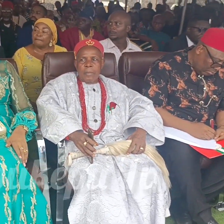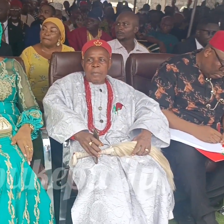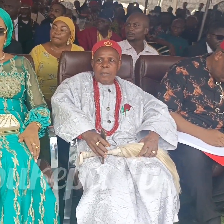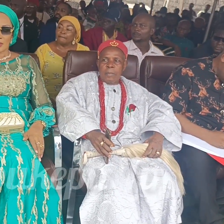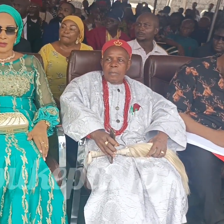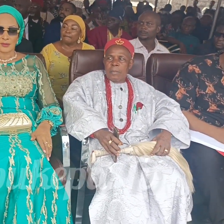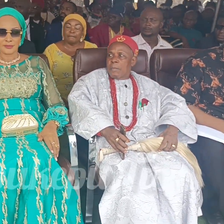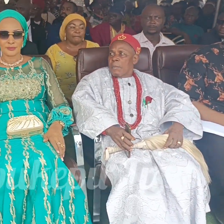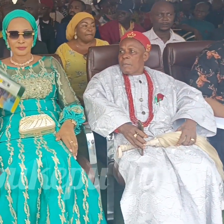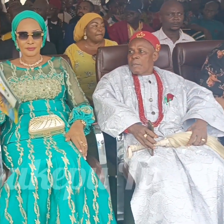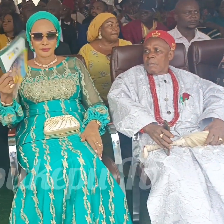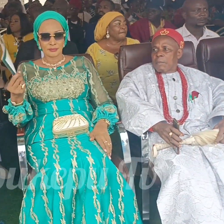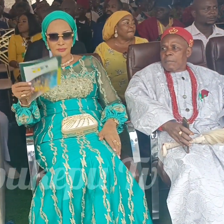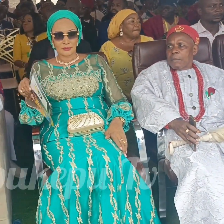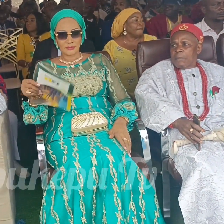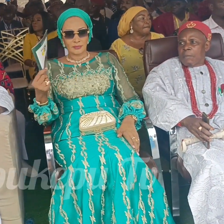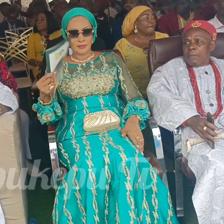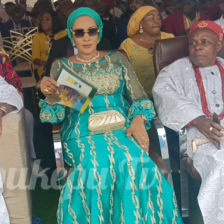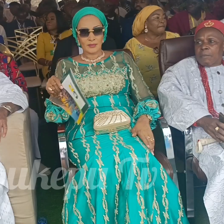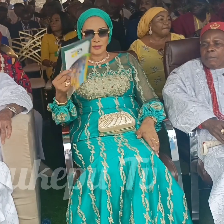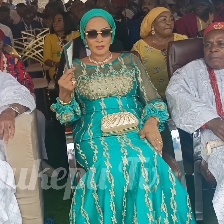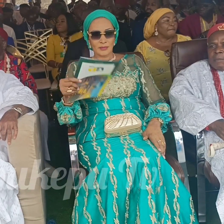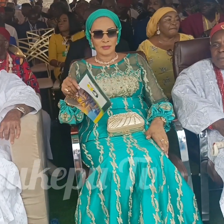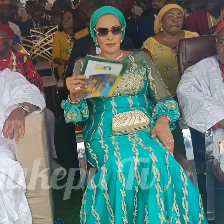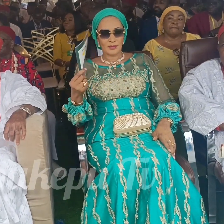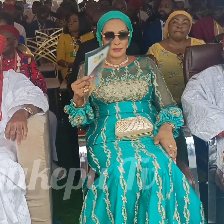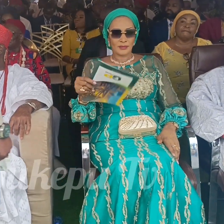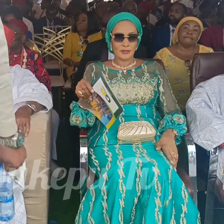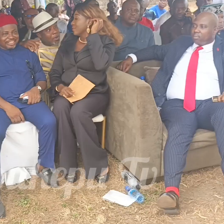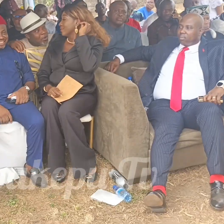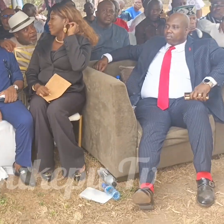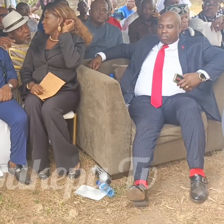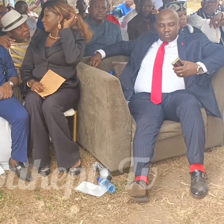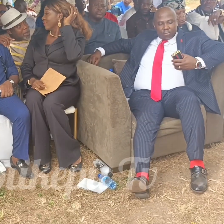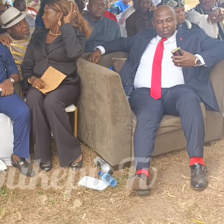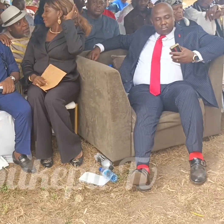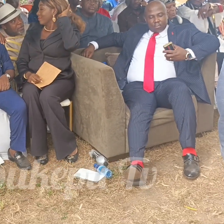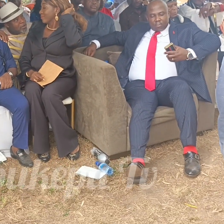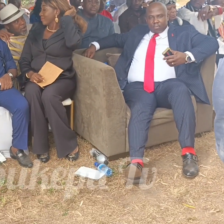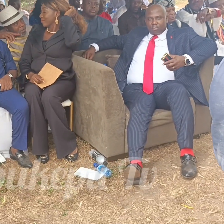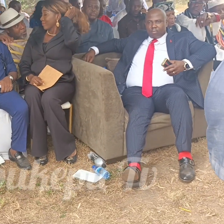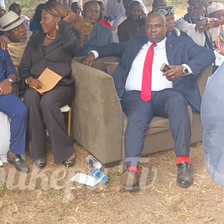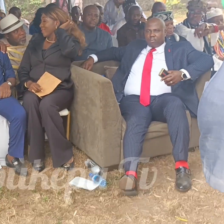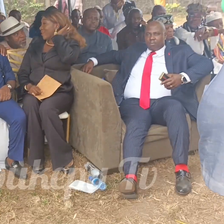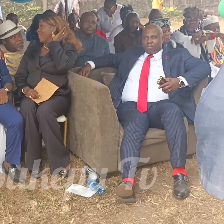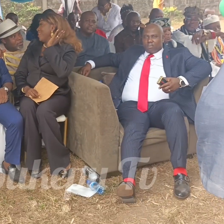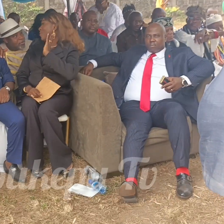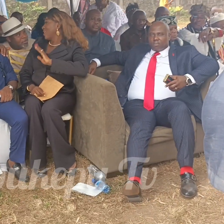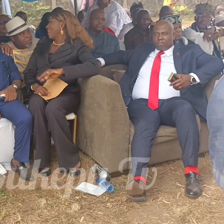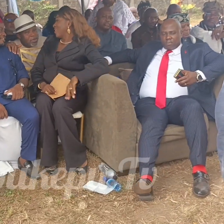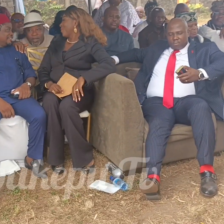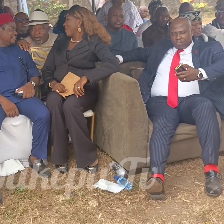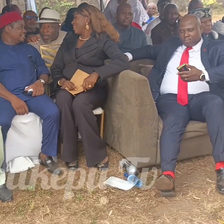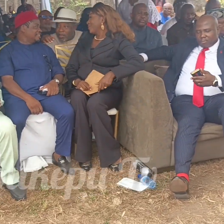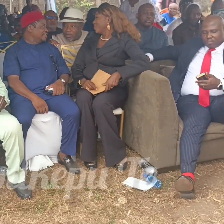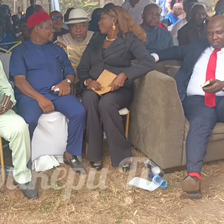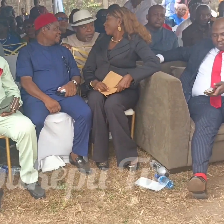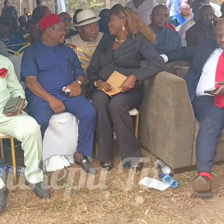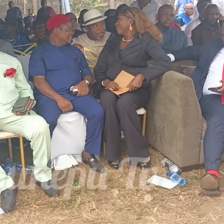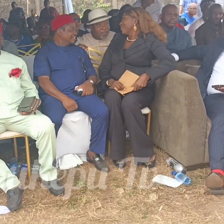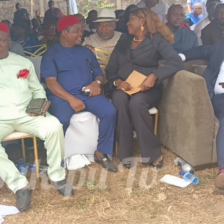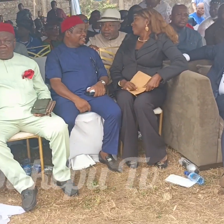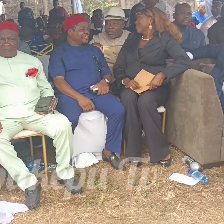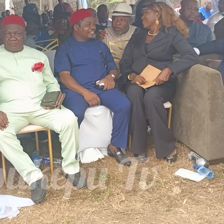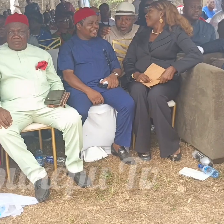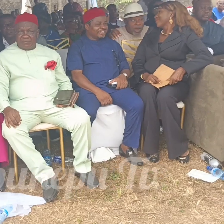Tinubu, GCFR, and we represent OTOFR. You're welcome. Thank you so